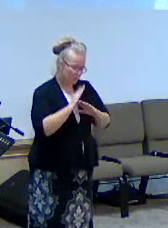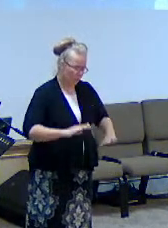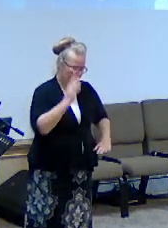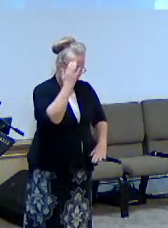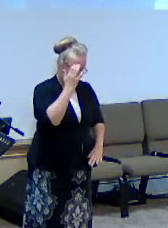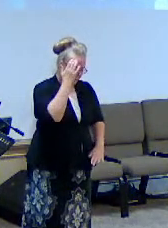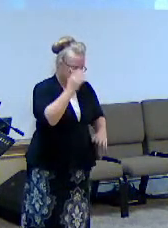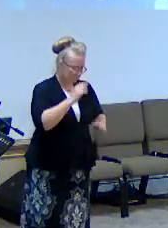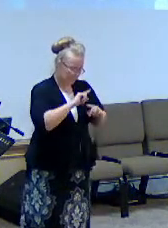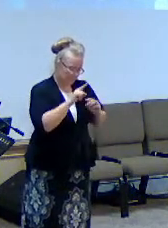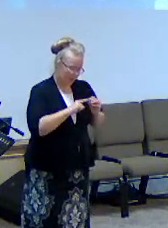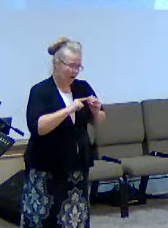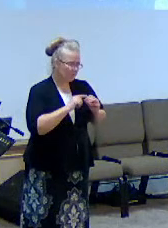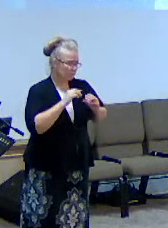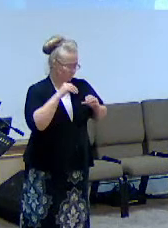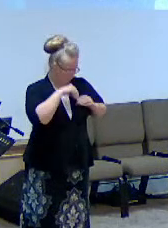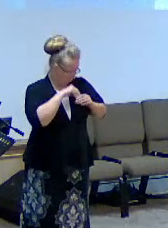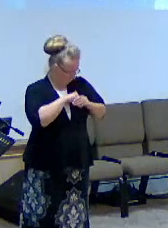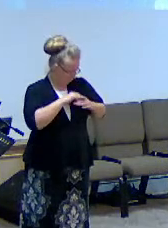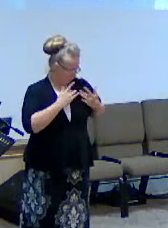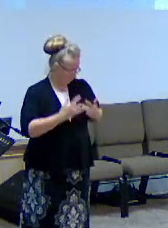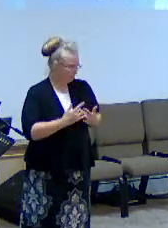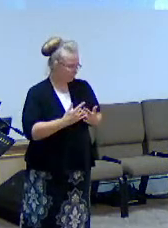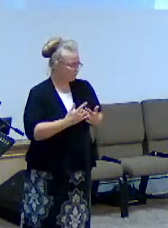If you want, okay,